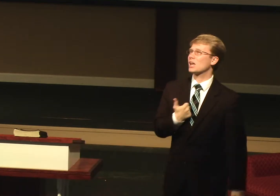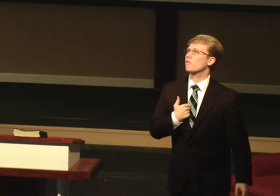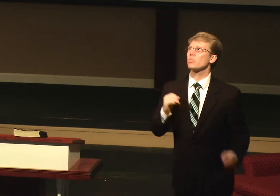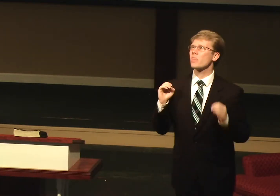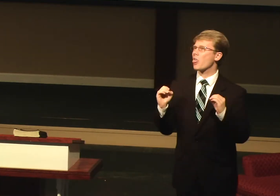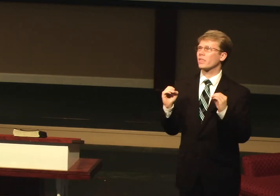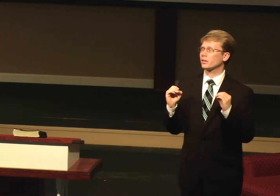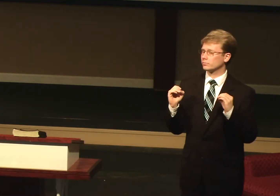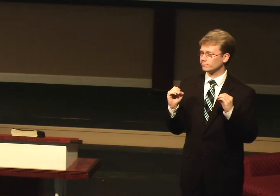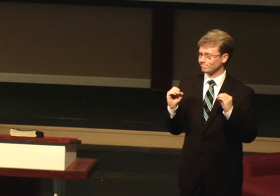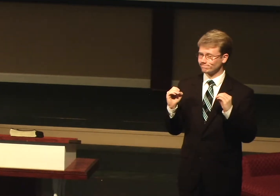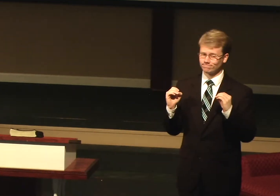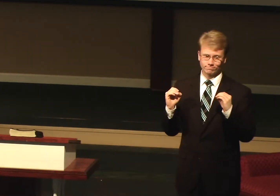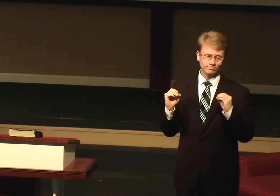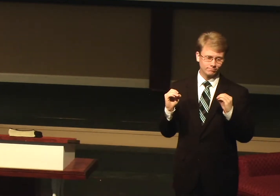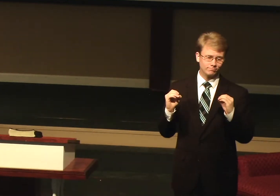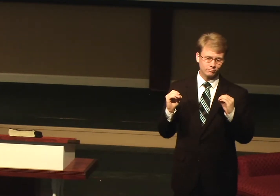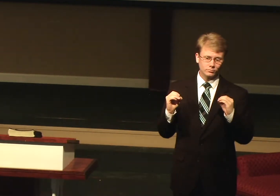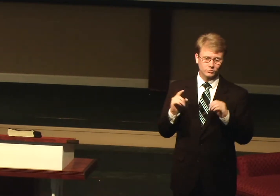on this ministry, not my doing, but you.